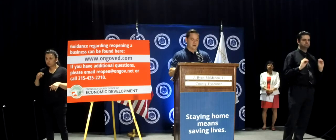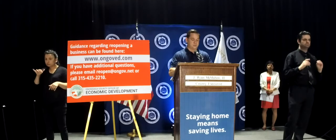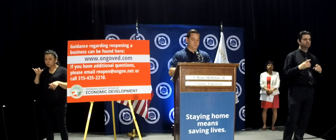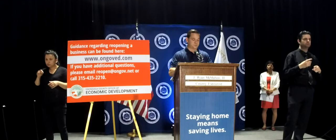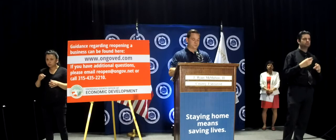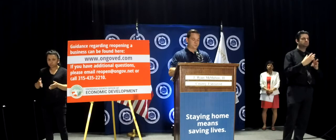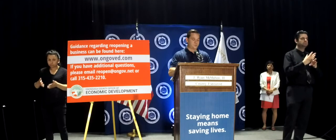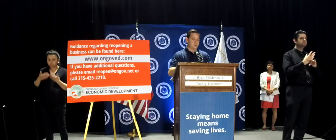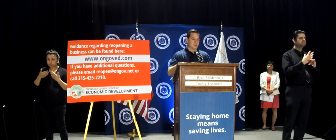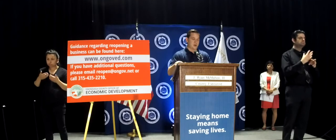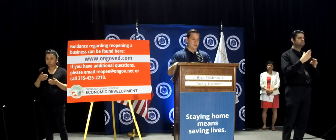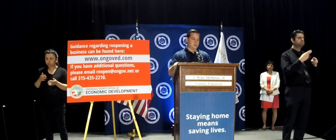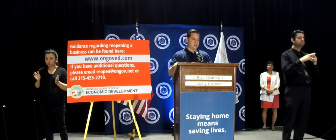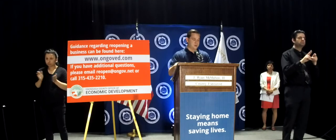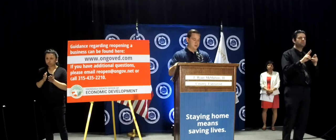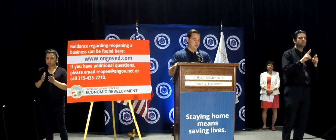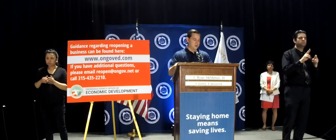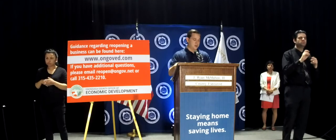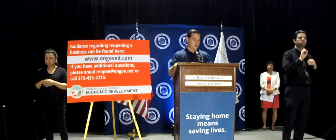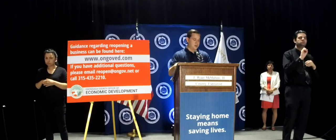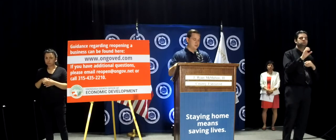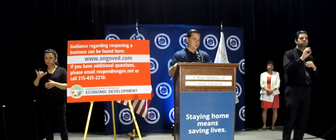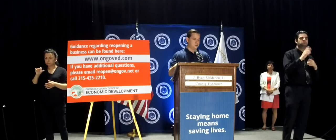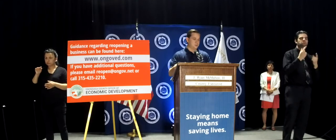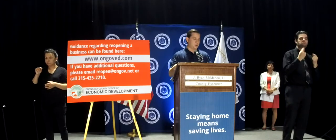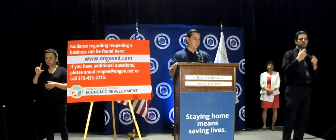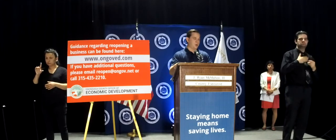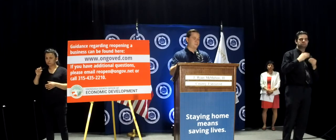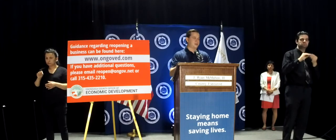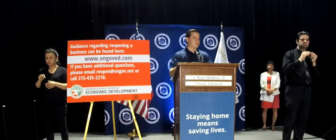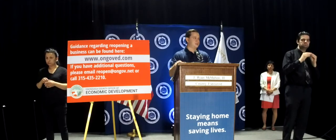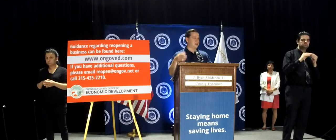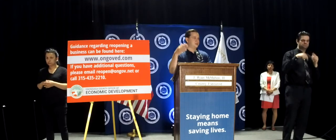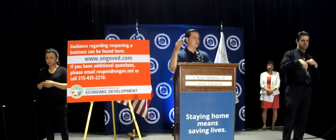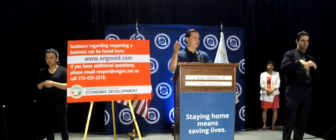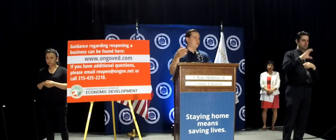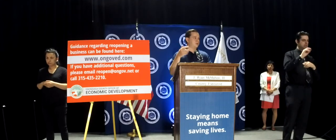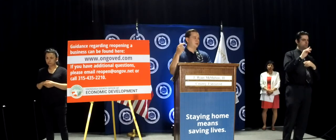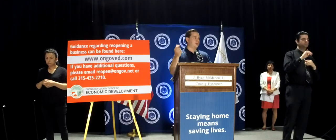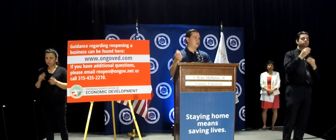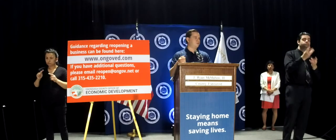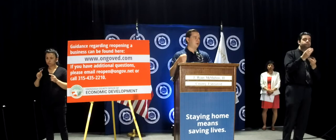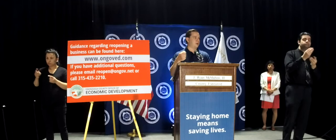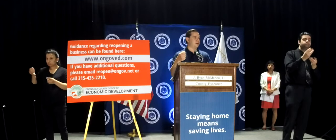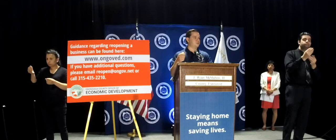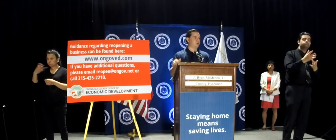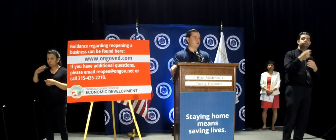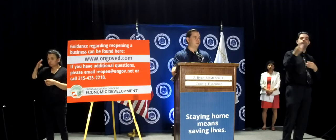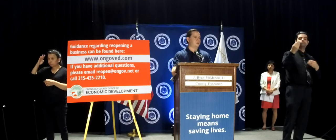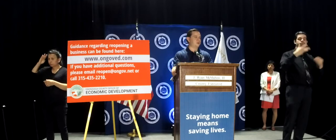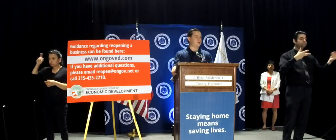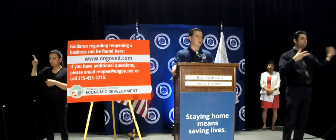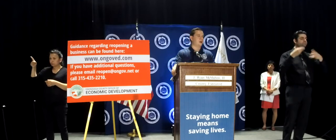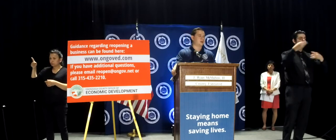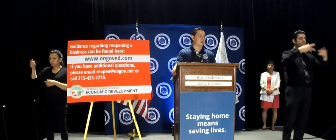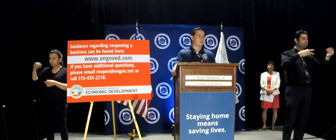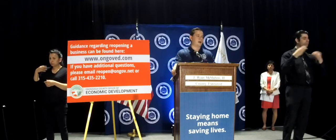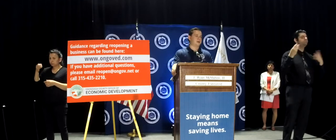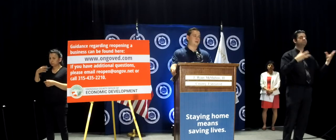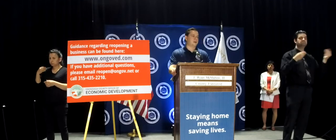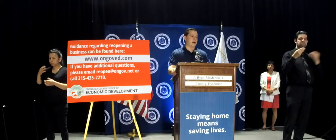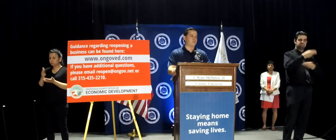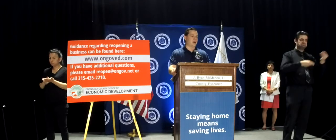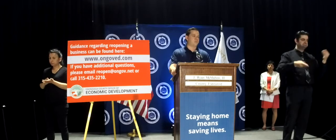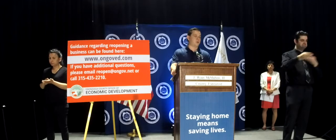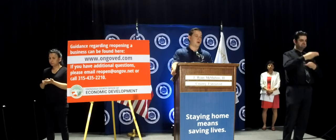the data, and a couple updates that I think the governor gave in his briefing came